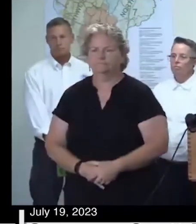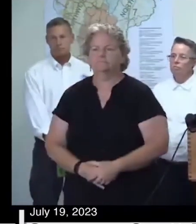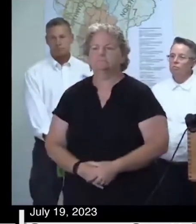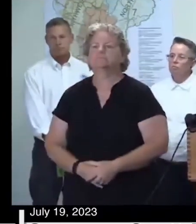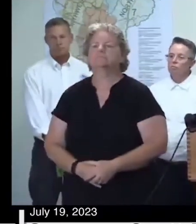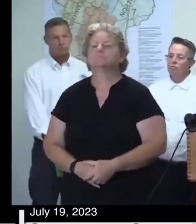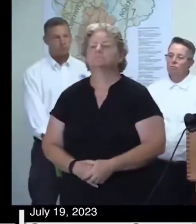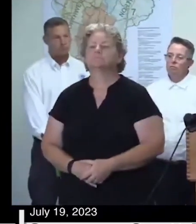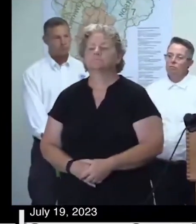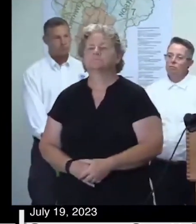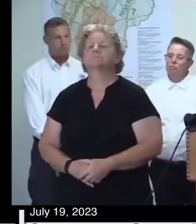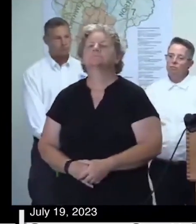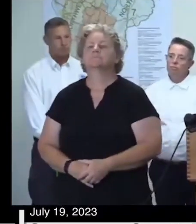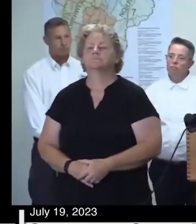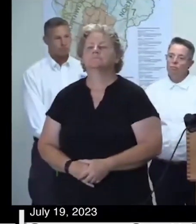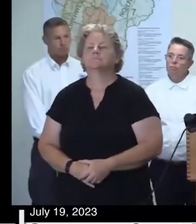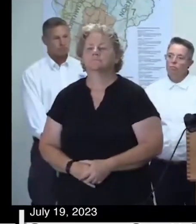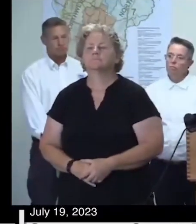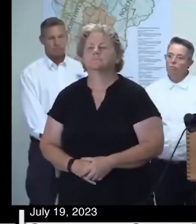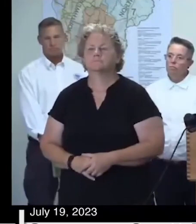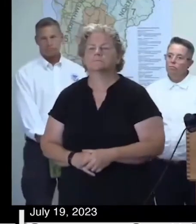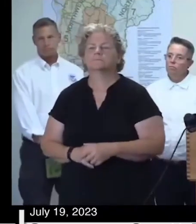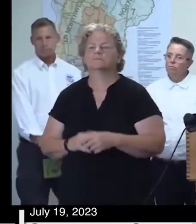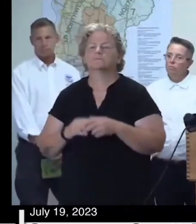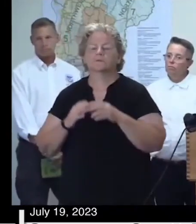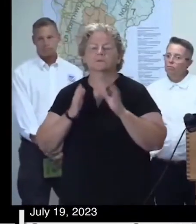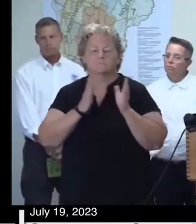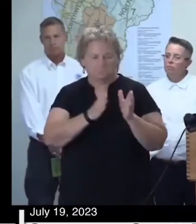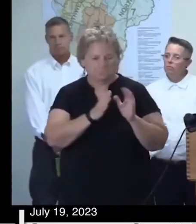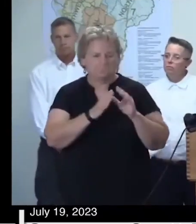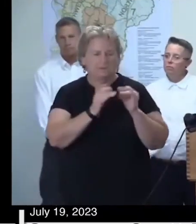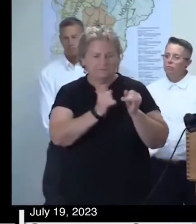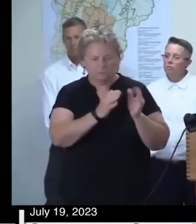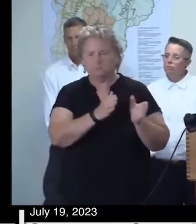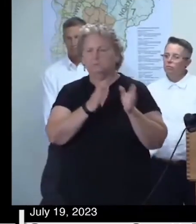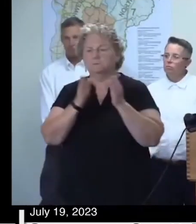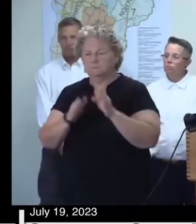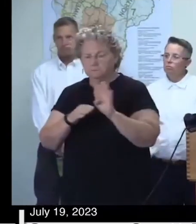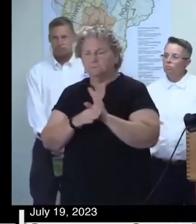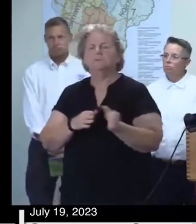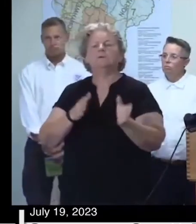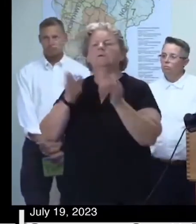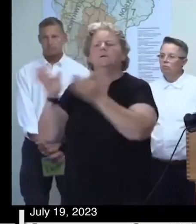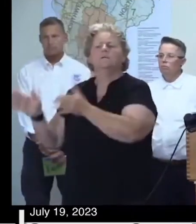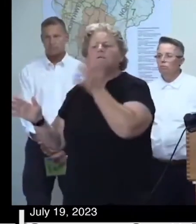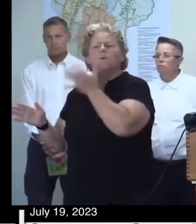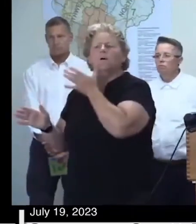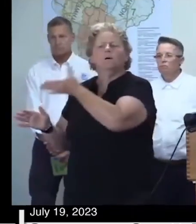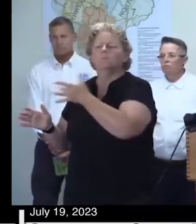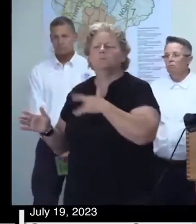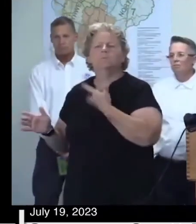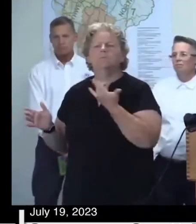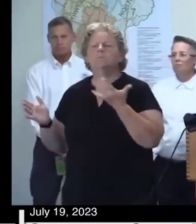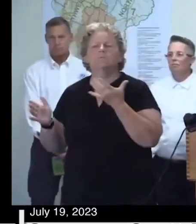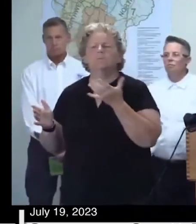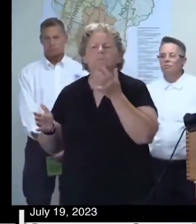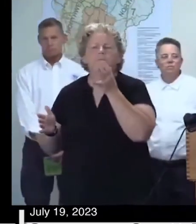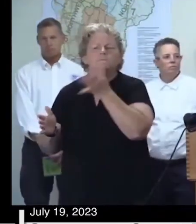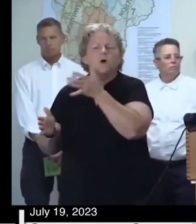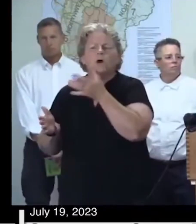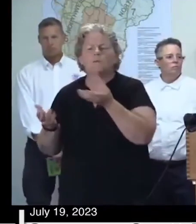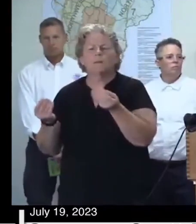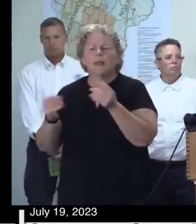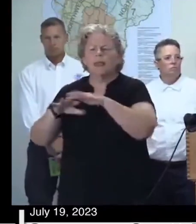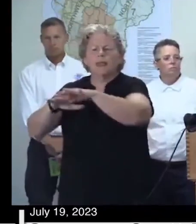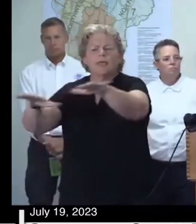been impacted during the storm? And also maybe just a sense of how many roads currently, I don't know if you need the full list, but maybe